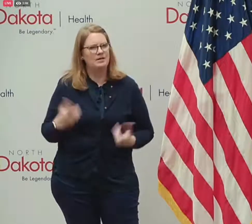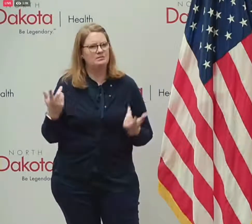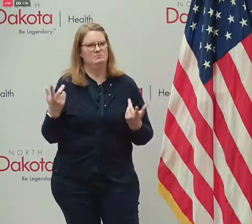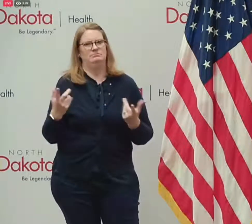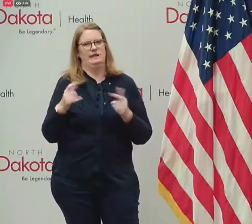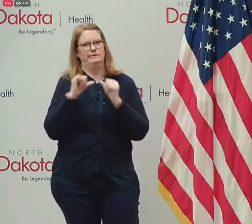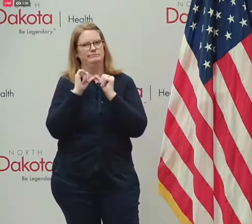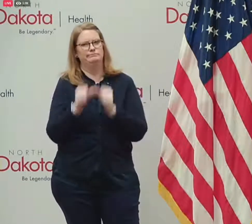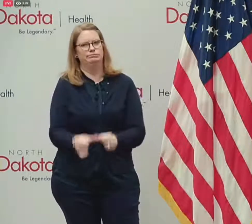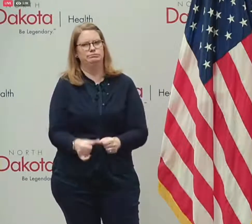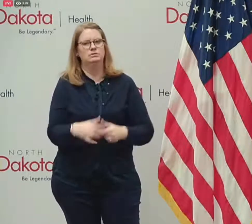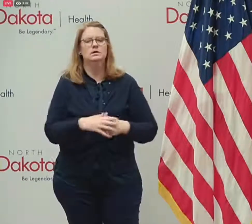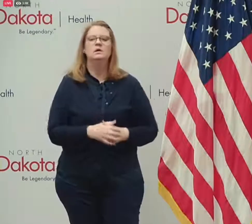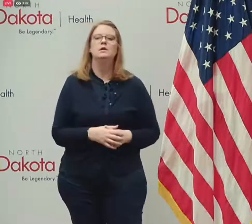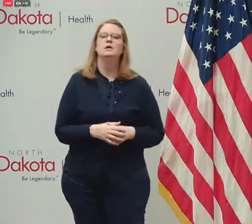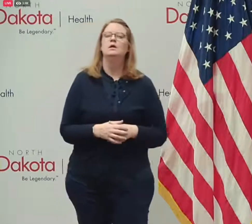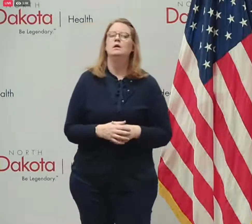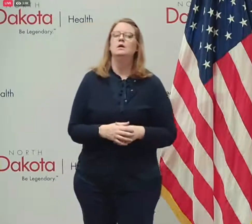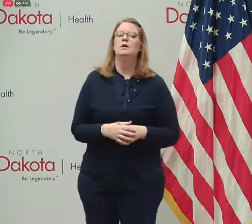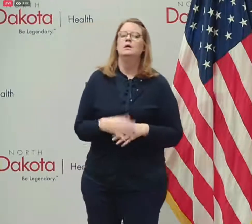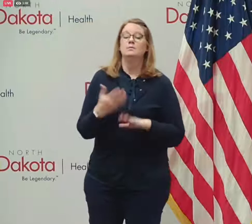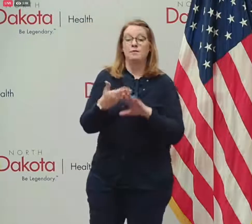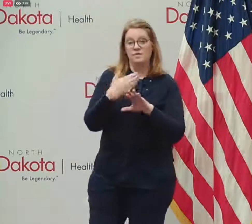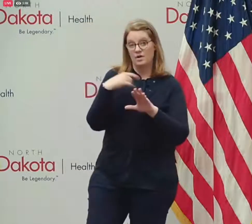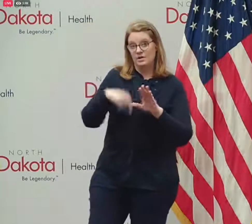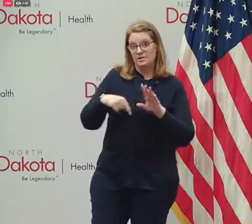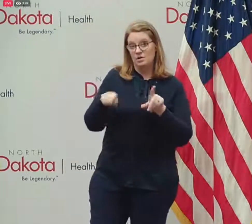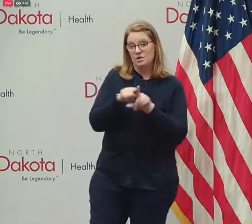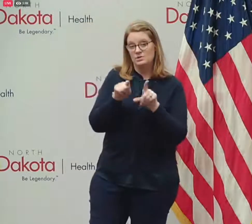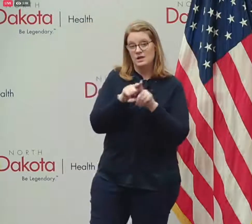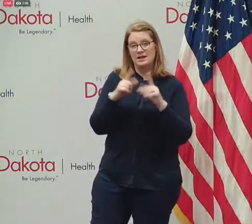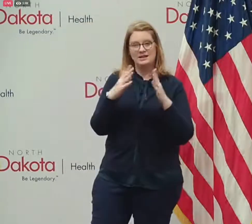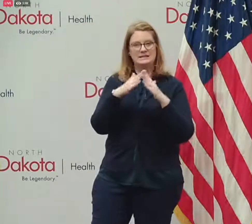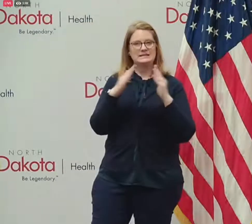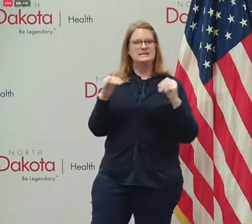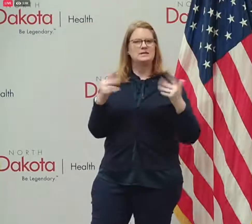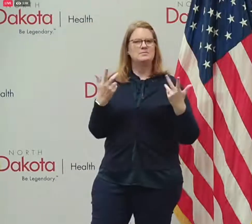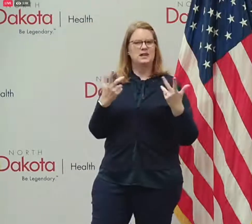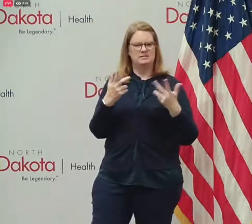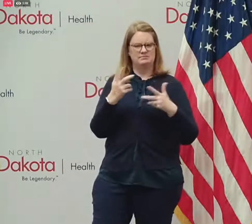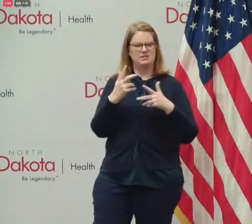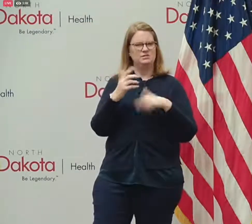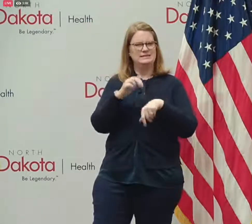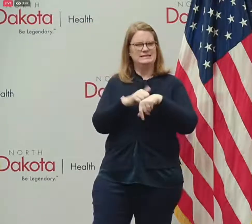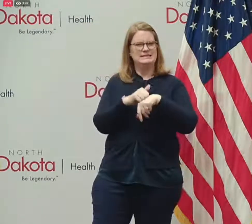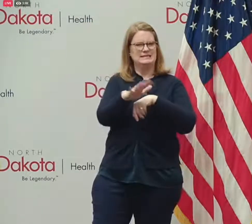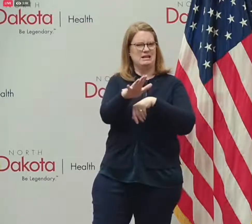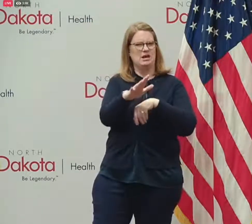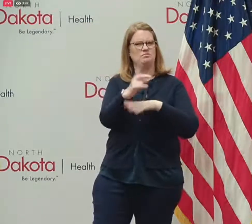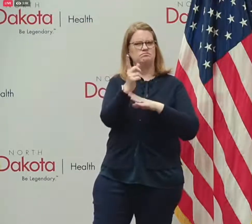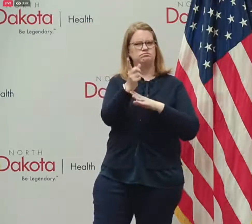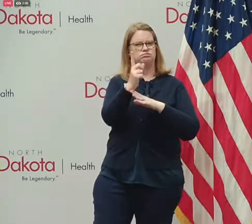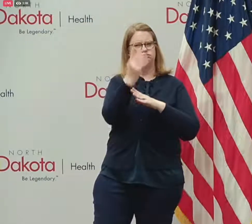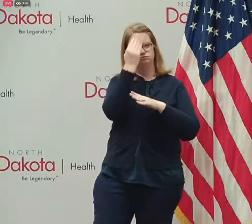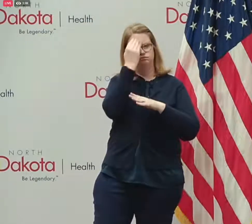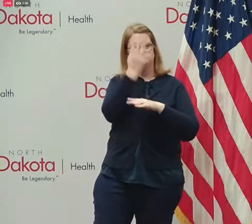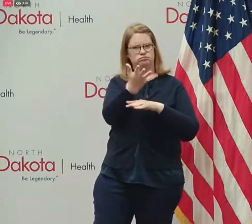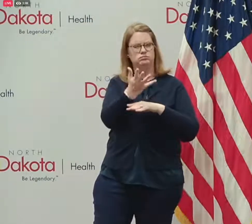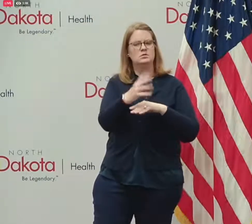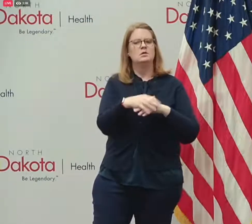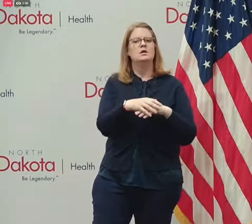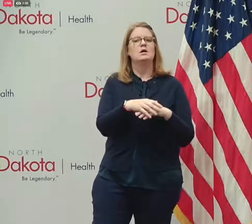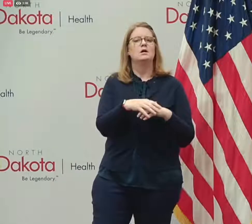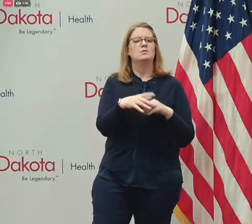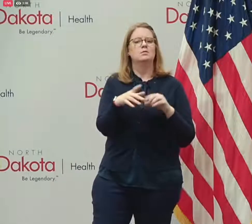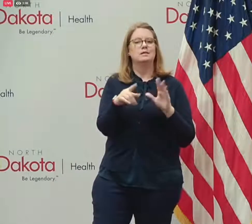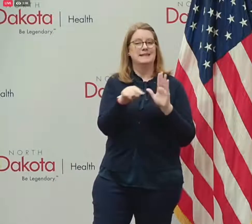along. We also, prior to this, did have a system that delivered automated notifications to individuals with negative test results,